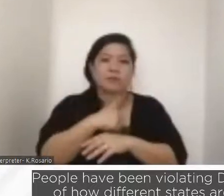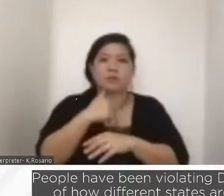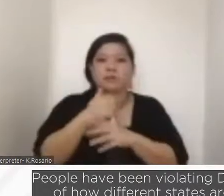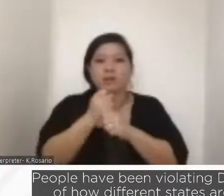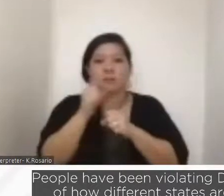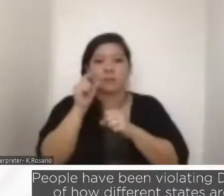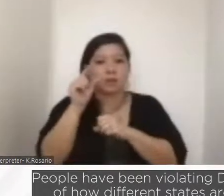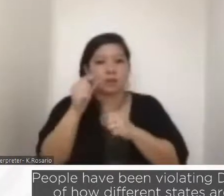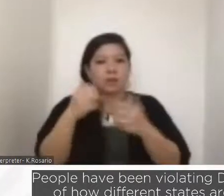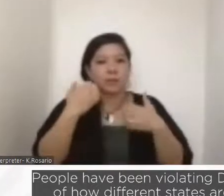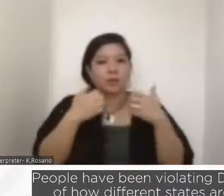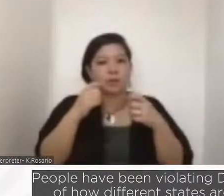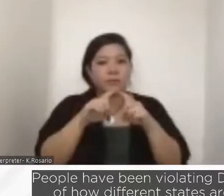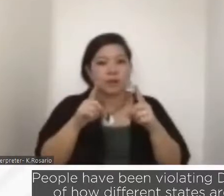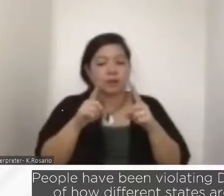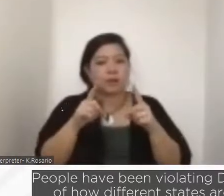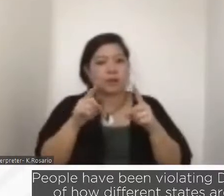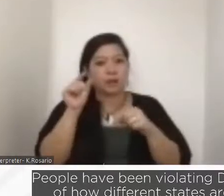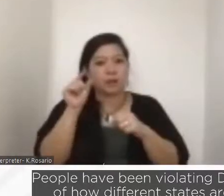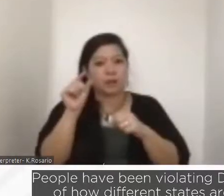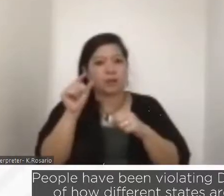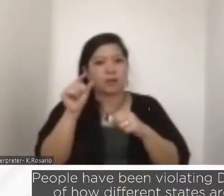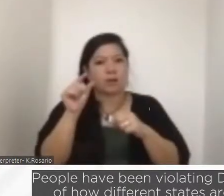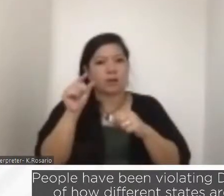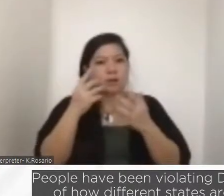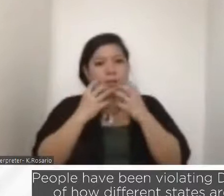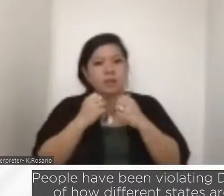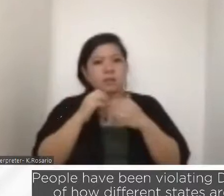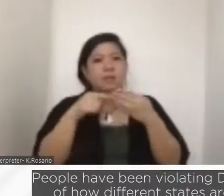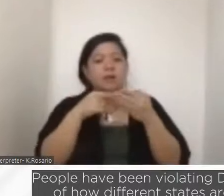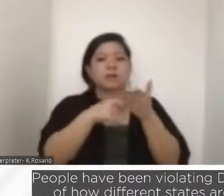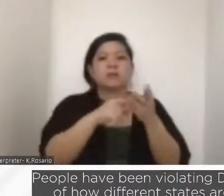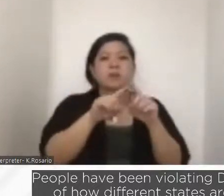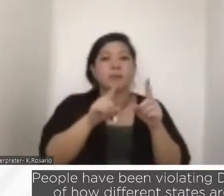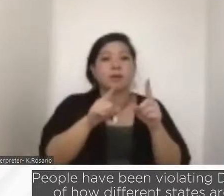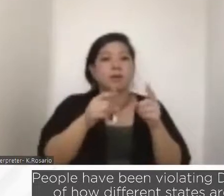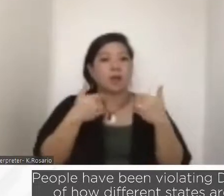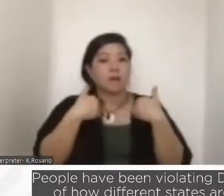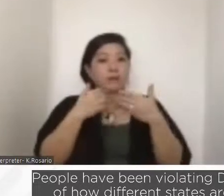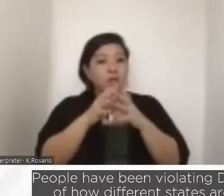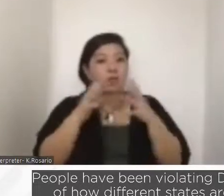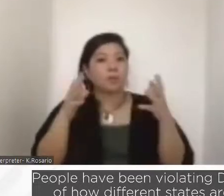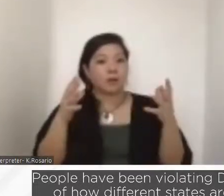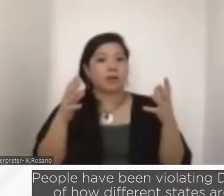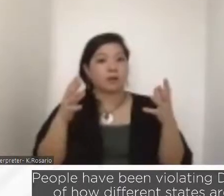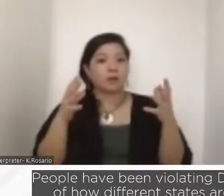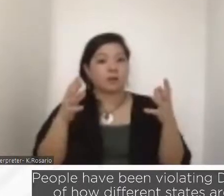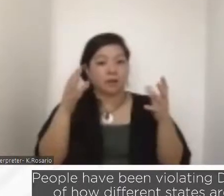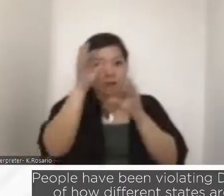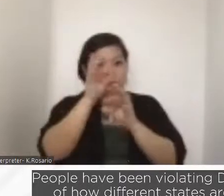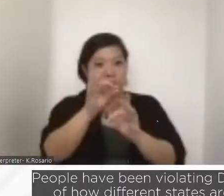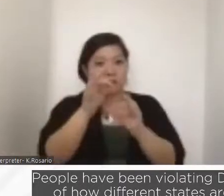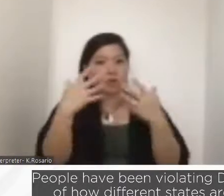bit emotional, a little bit passionate about this, but I just have so much faith and